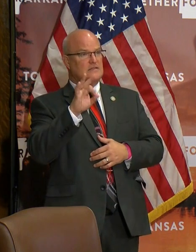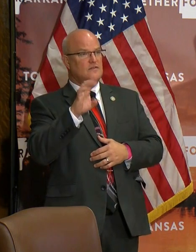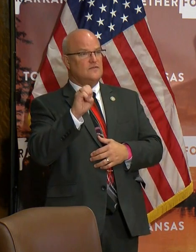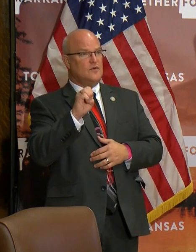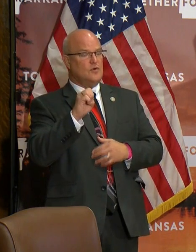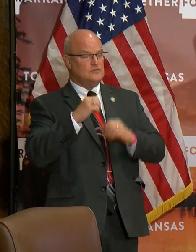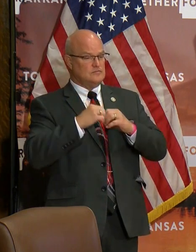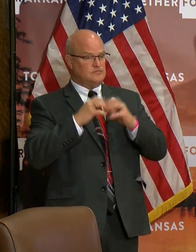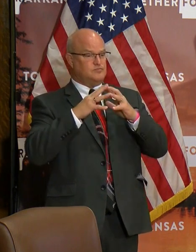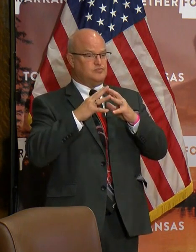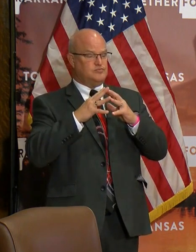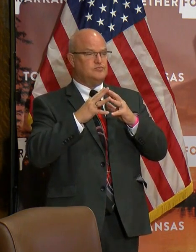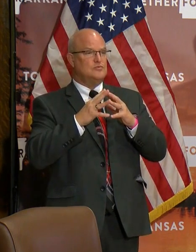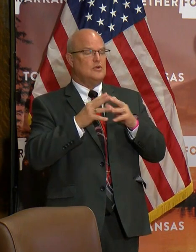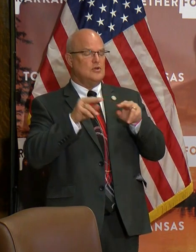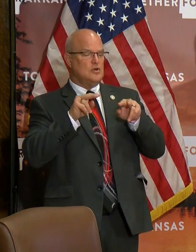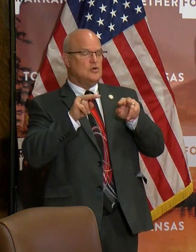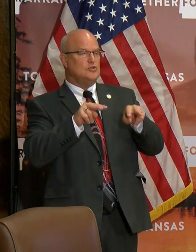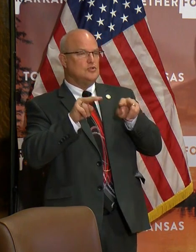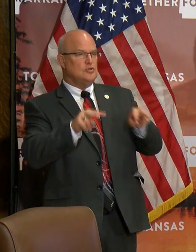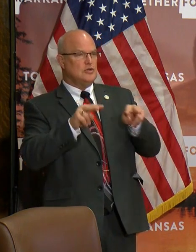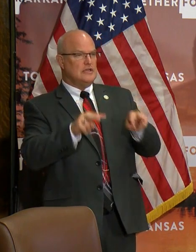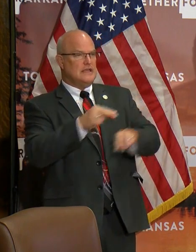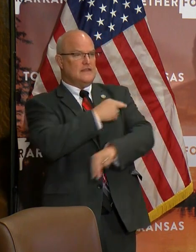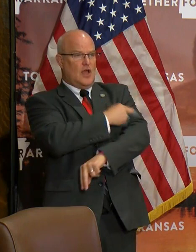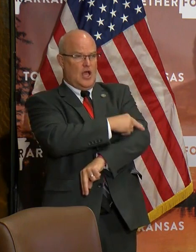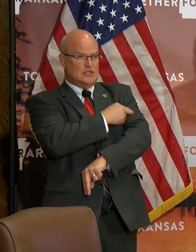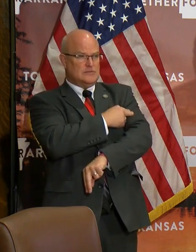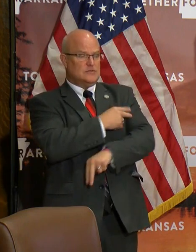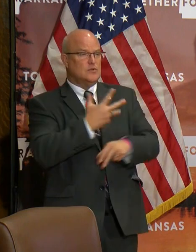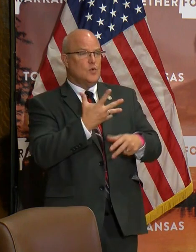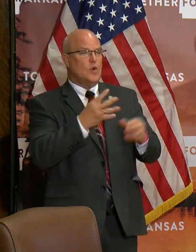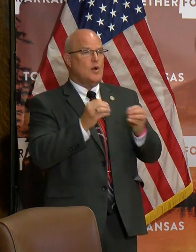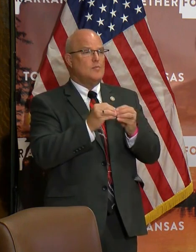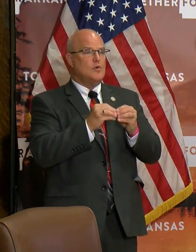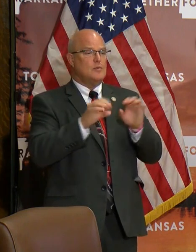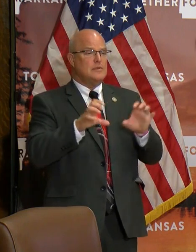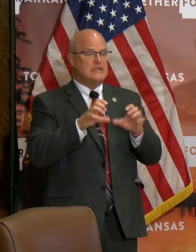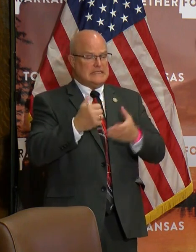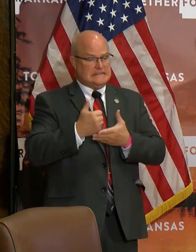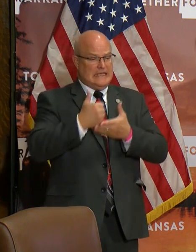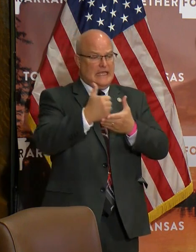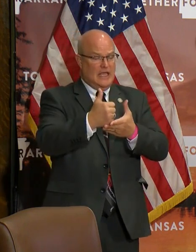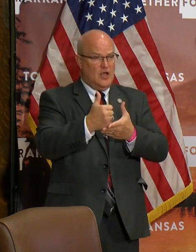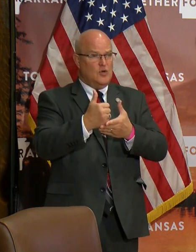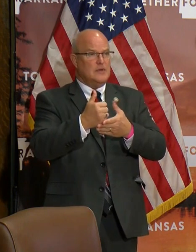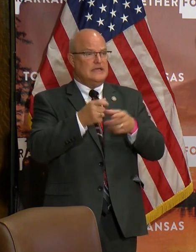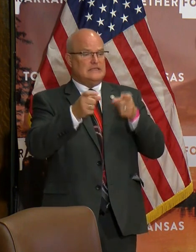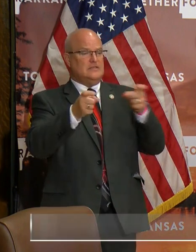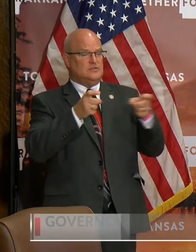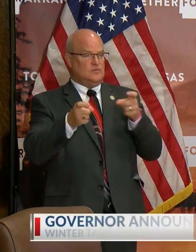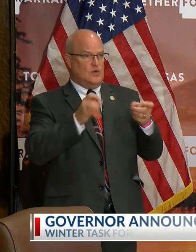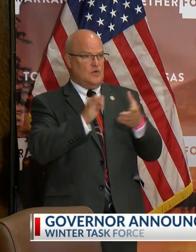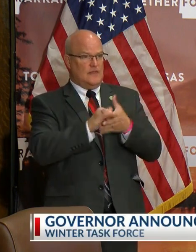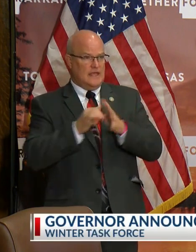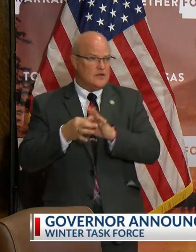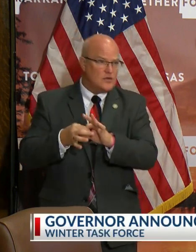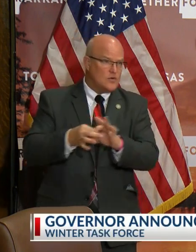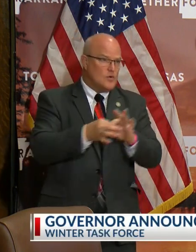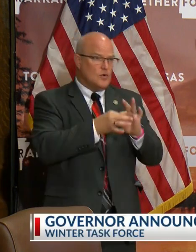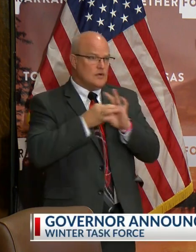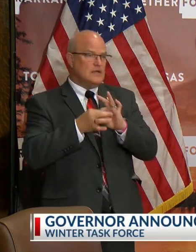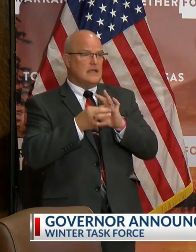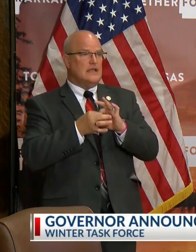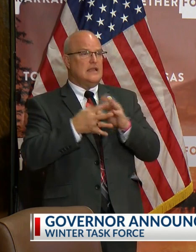to look at our hospital capacity, what more can be done to manage that capacity, coordinate, and